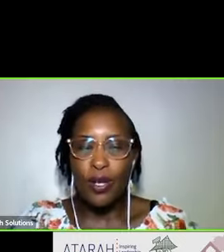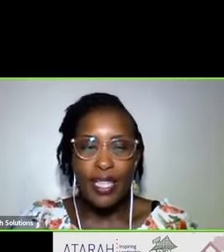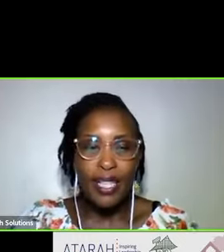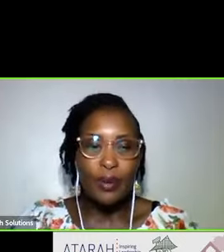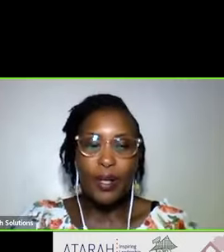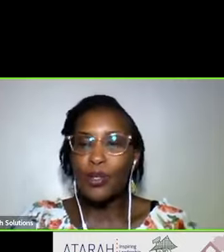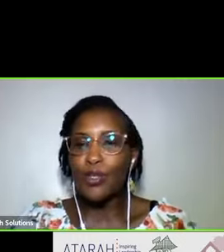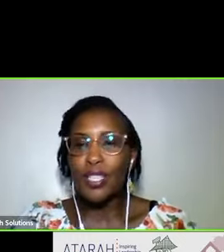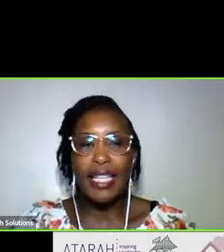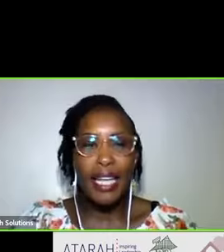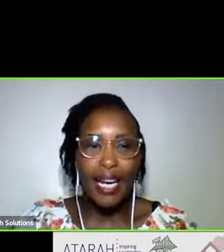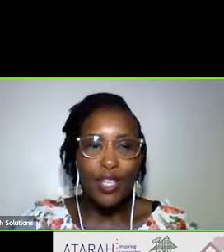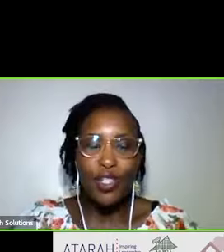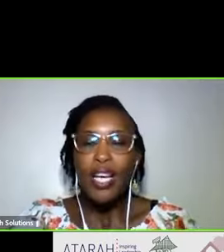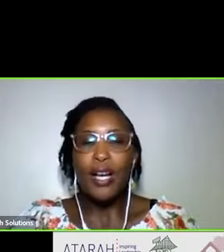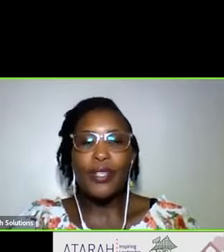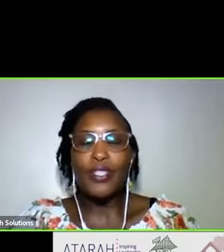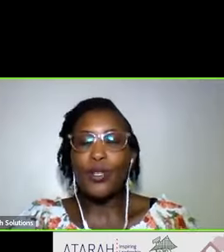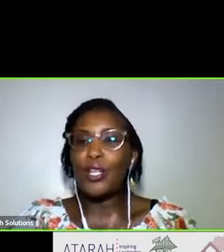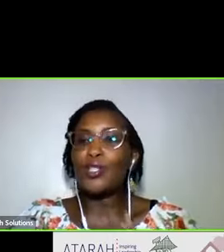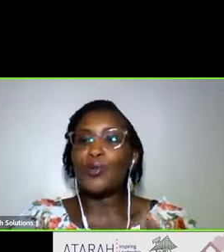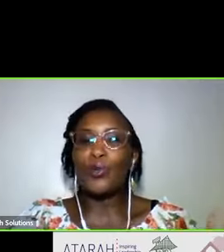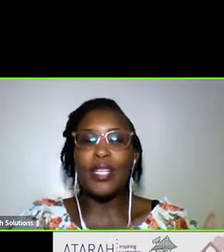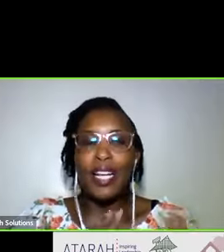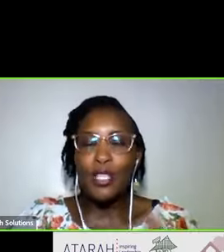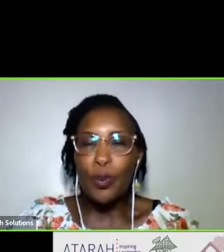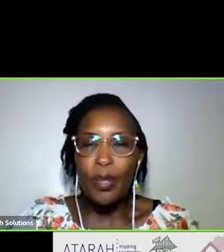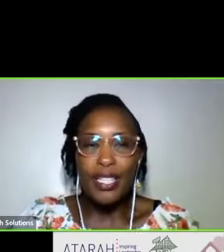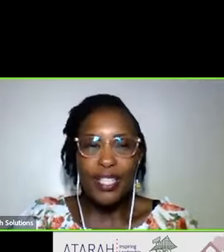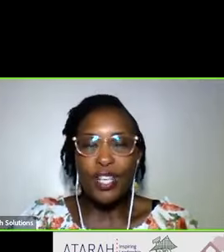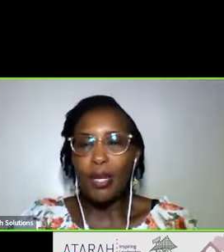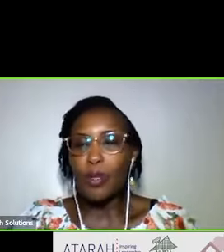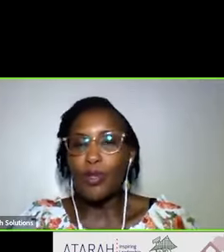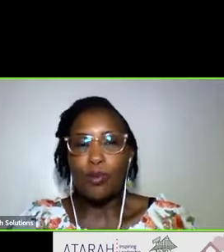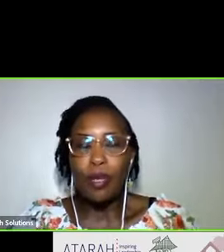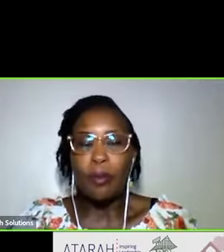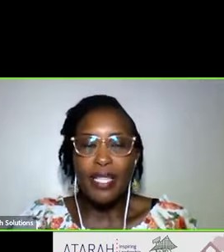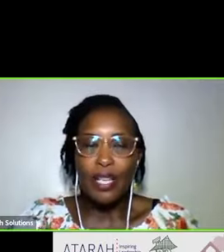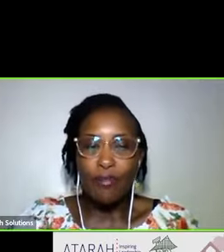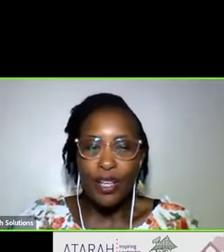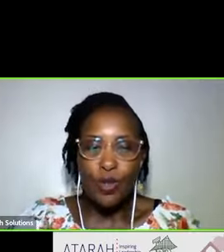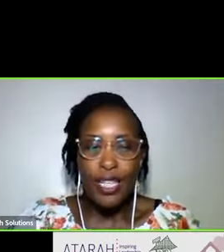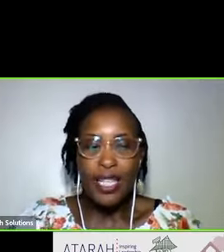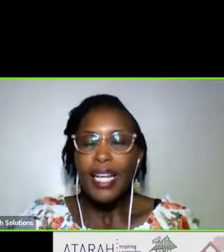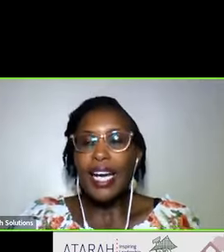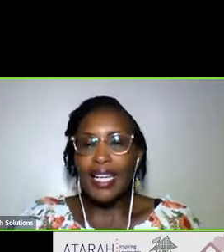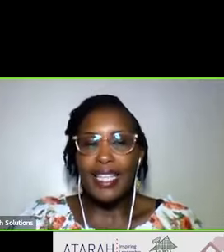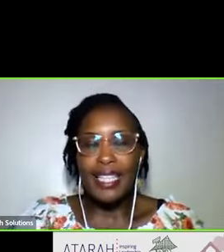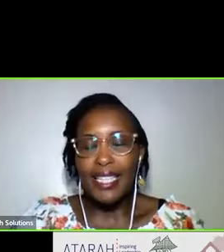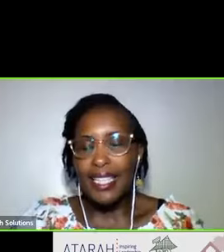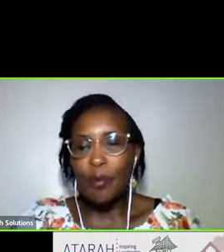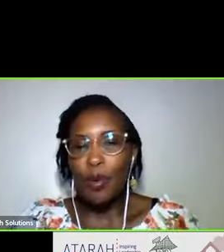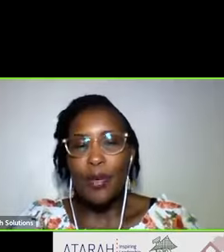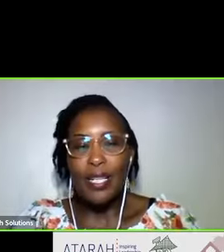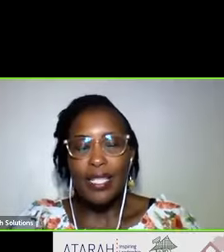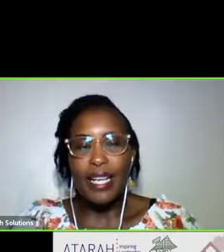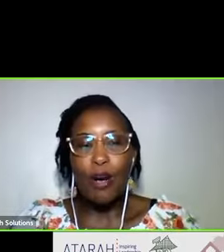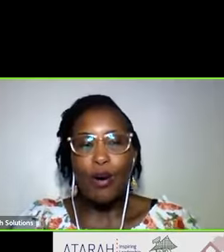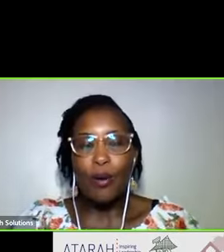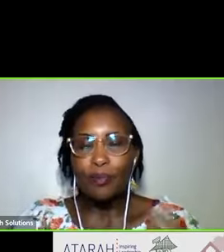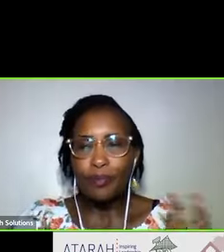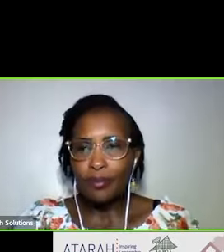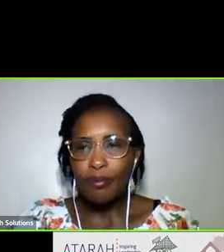to have a cocktail. We're going to just engage, and we're just going to get to meet each other because we've been meeting virtually. And I think it's time we